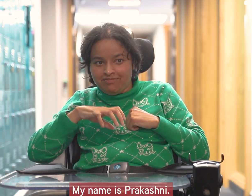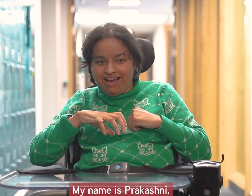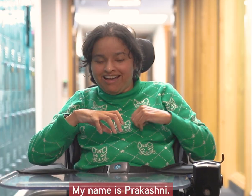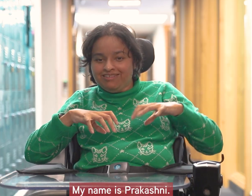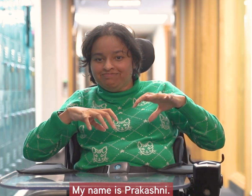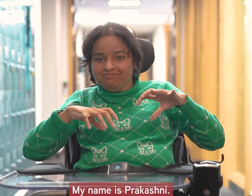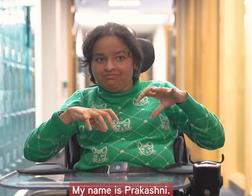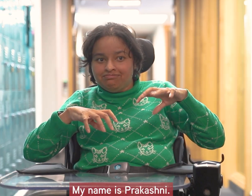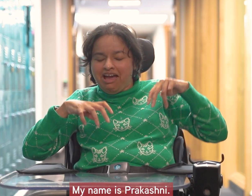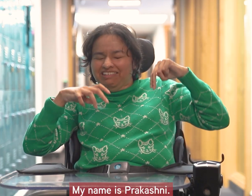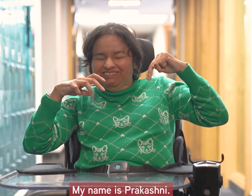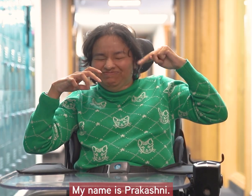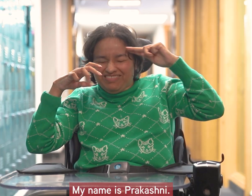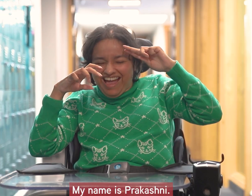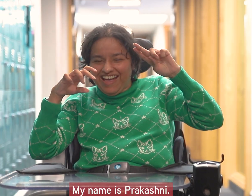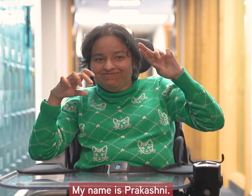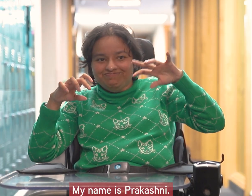My name is Prakashni.